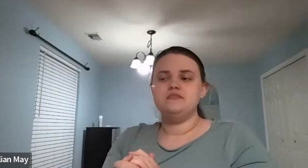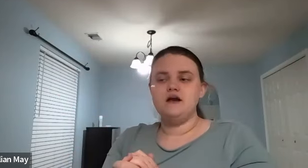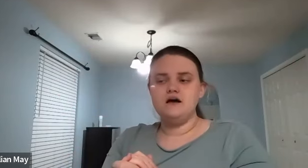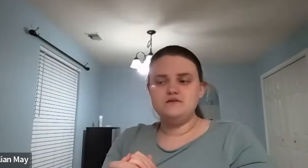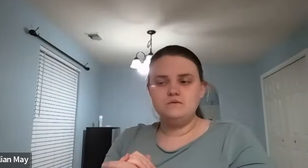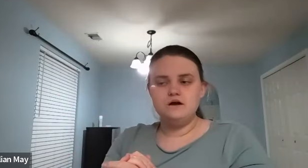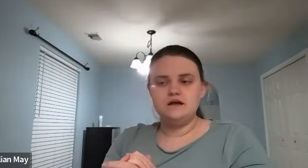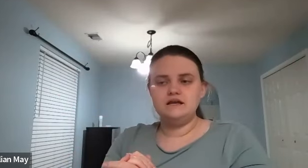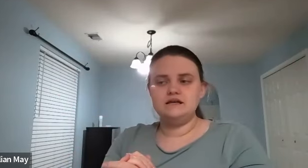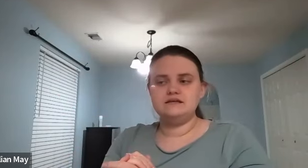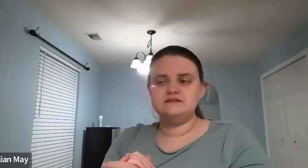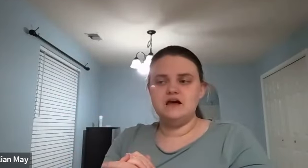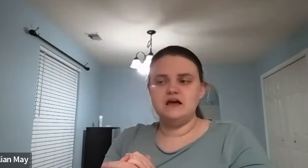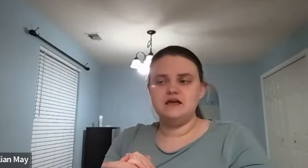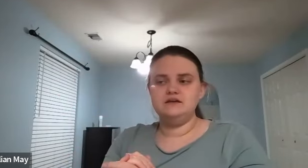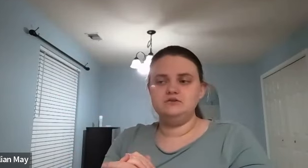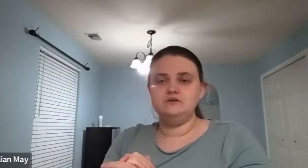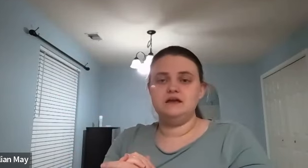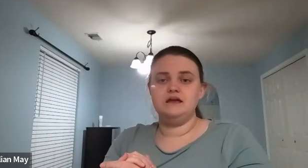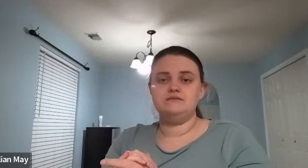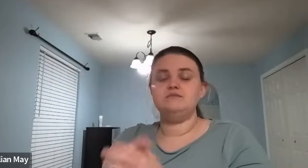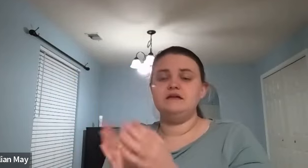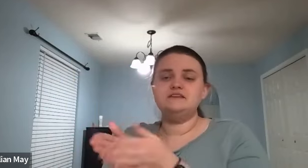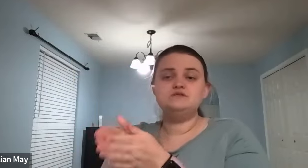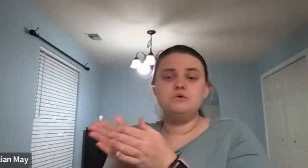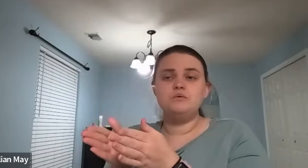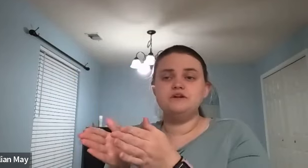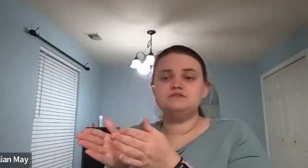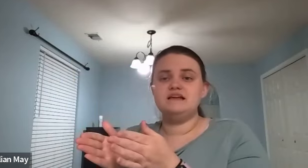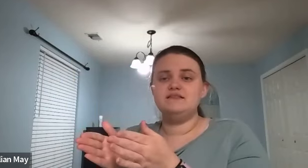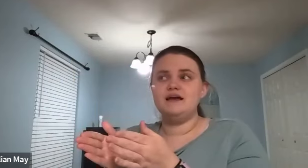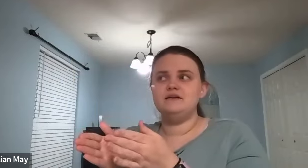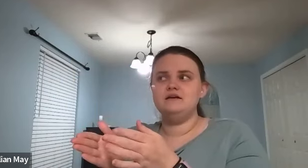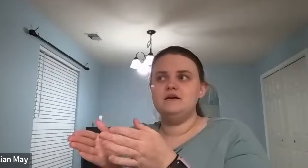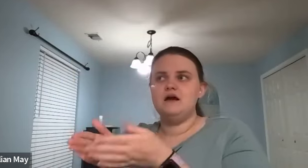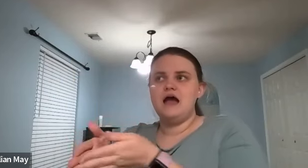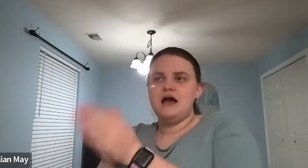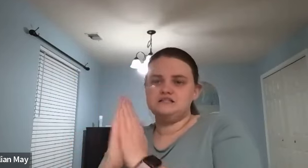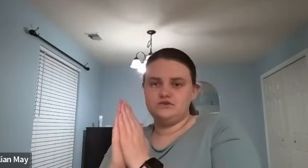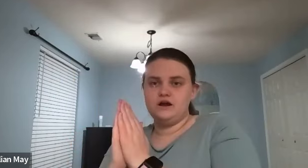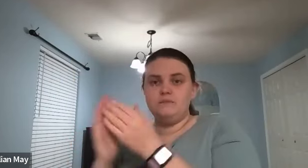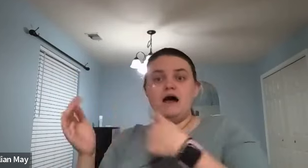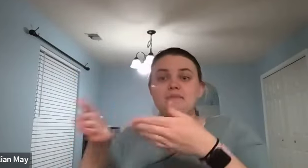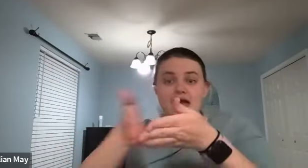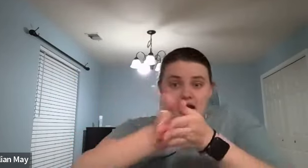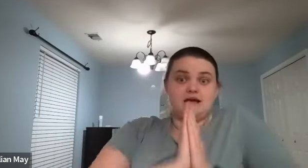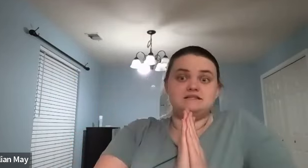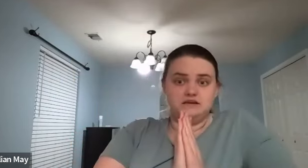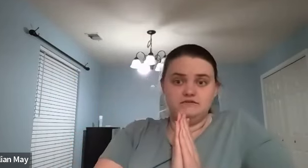The other one is like, you can, and this one's more when you're saying like, ask for help. I'm asking for